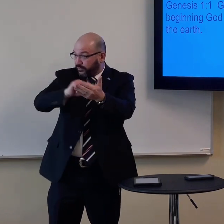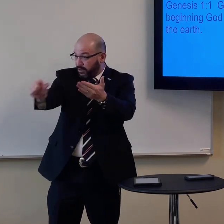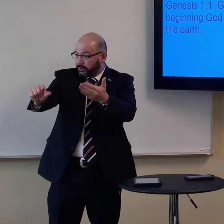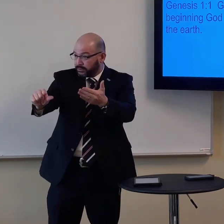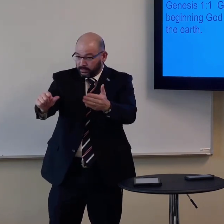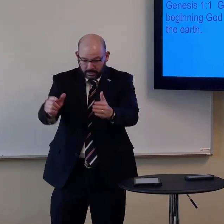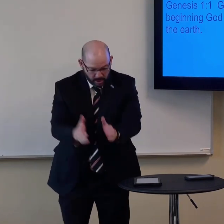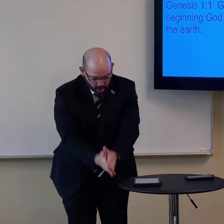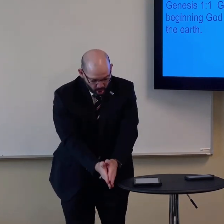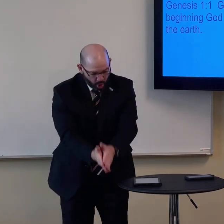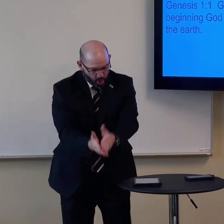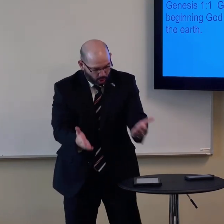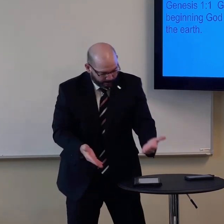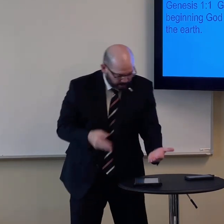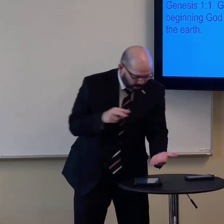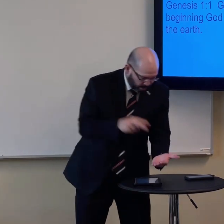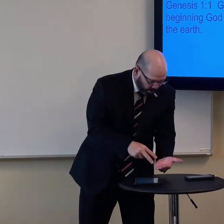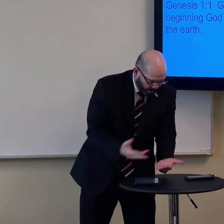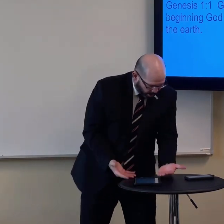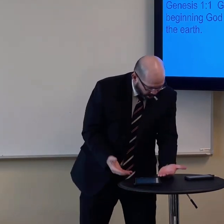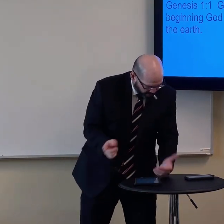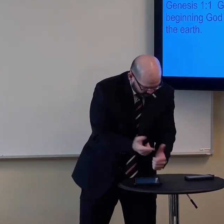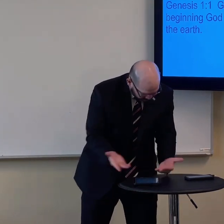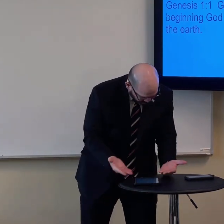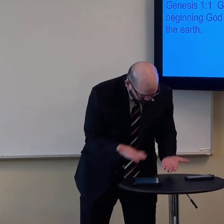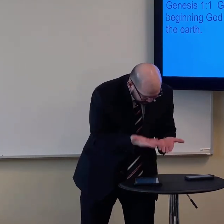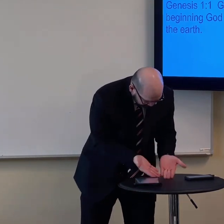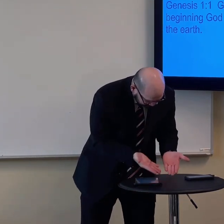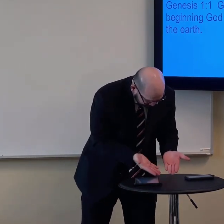in the Bible. It's a good verse to memorize.